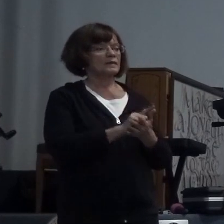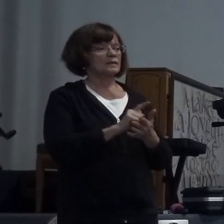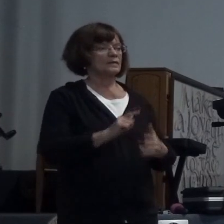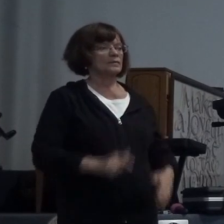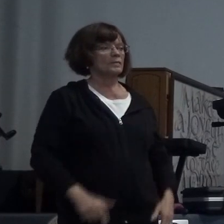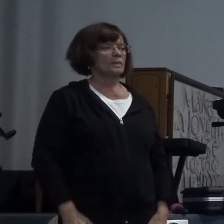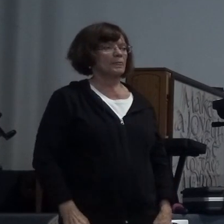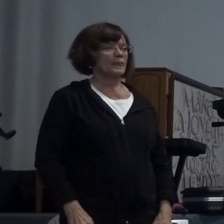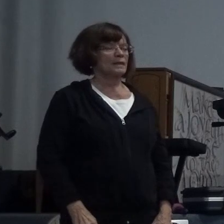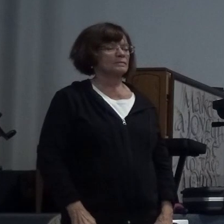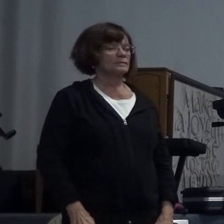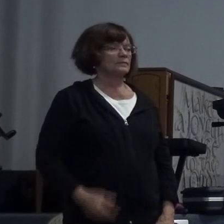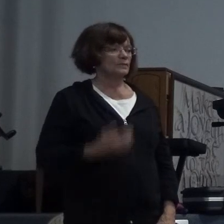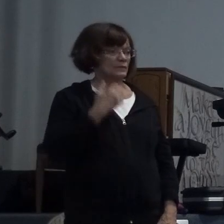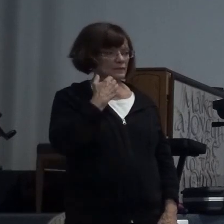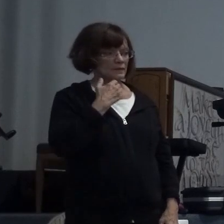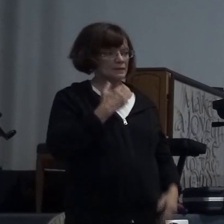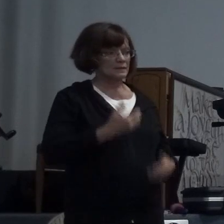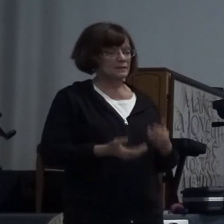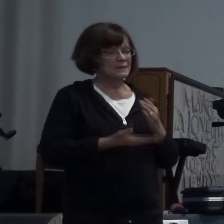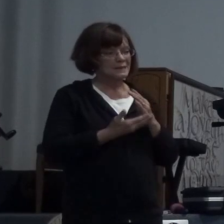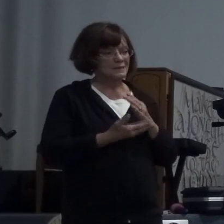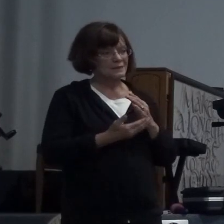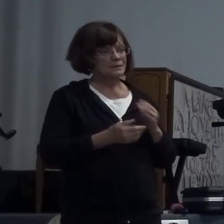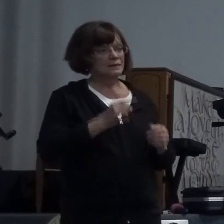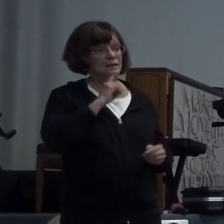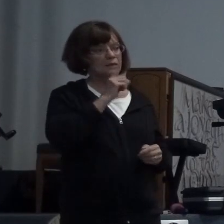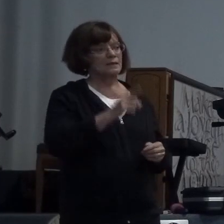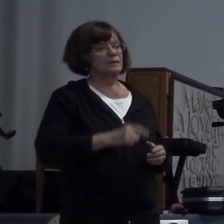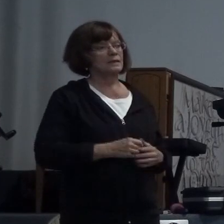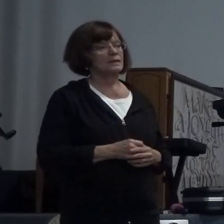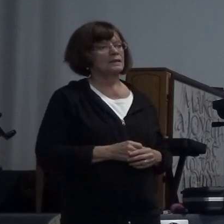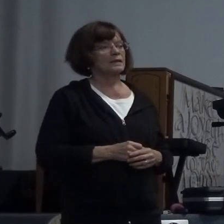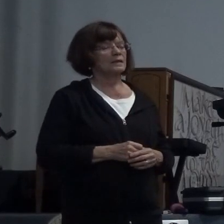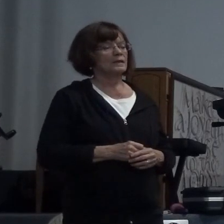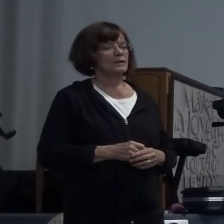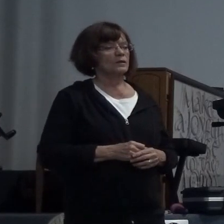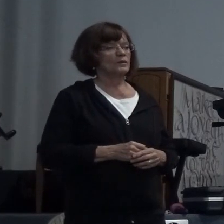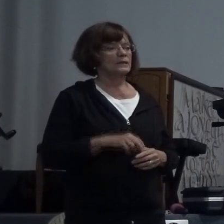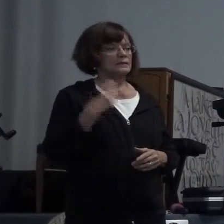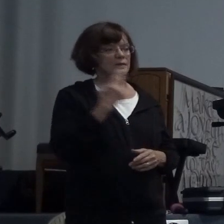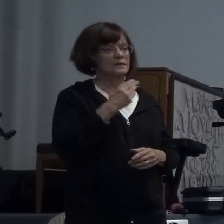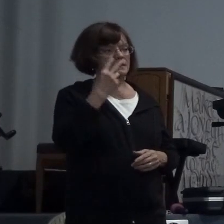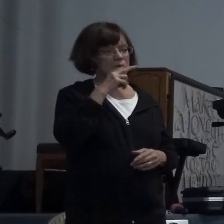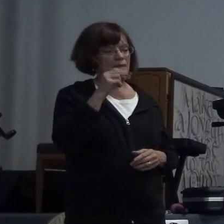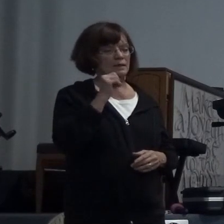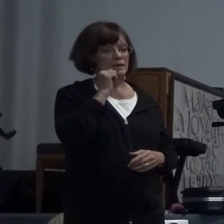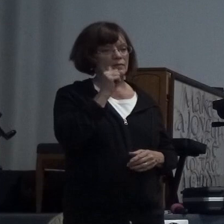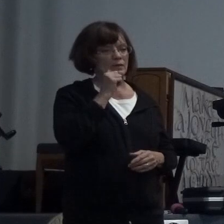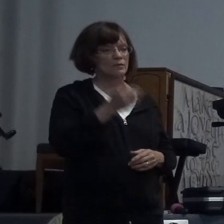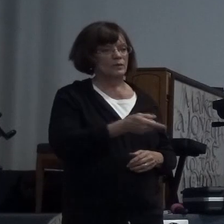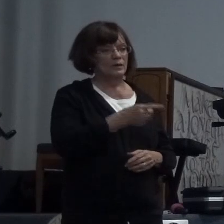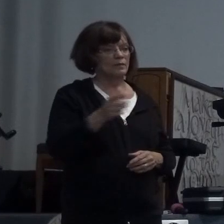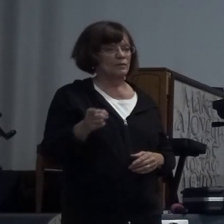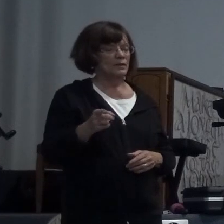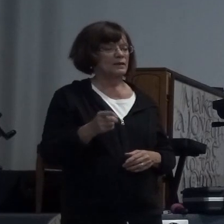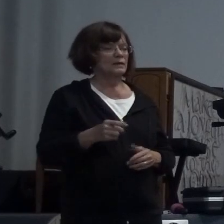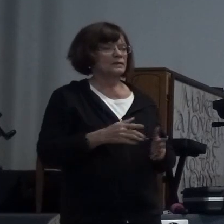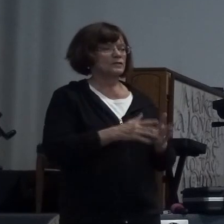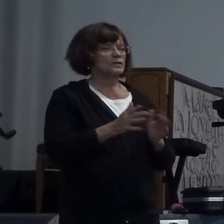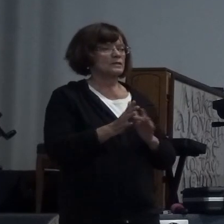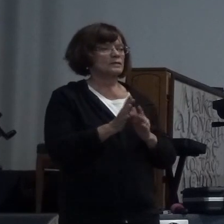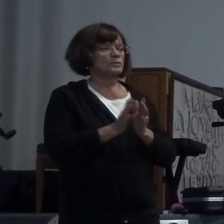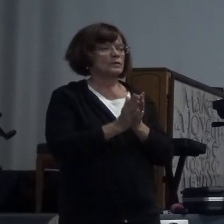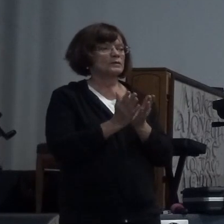so easy in today's society to slander our leaders. Yep. You see it everywhere. Everywhere. But the Bible doesn't tell